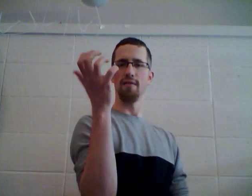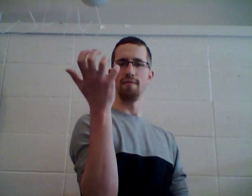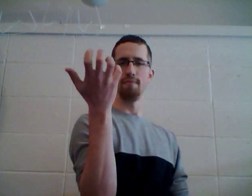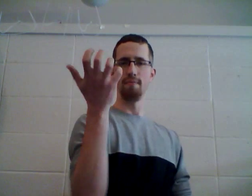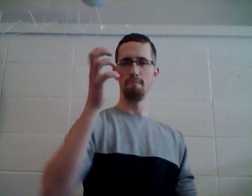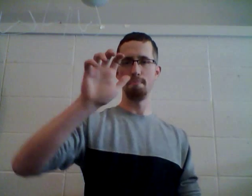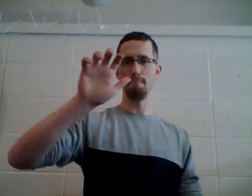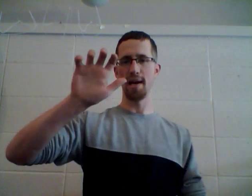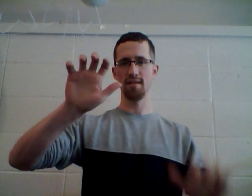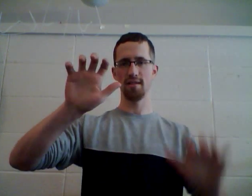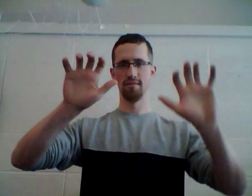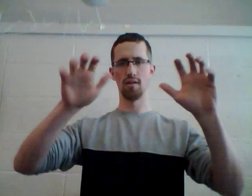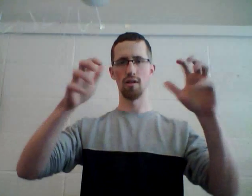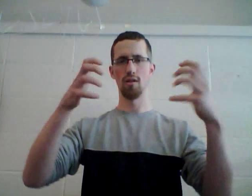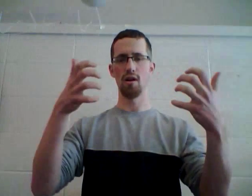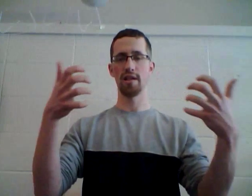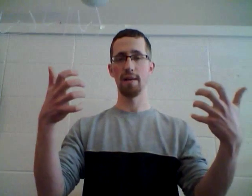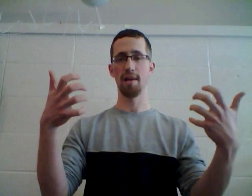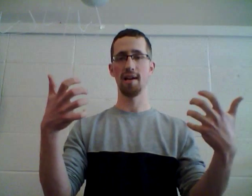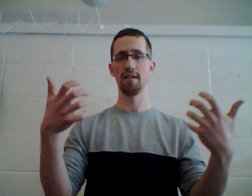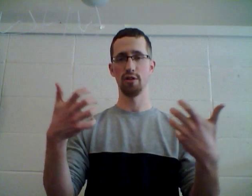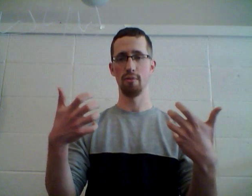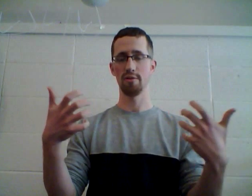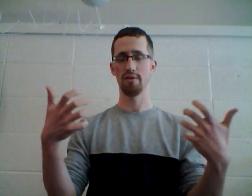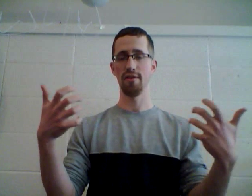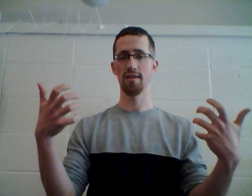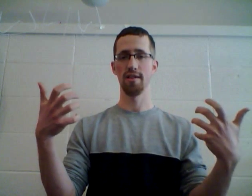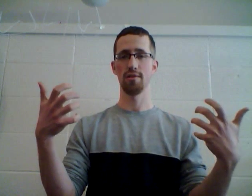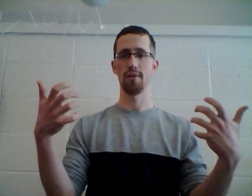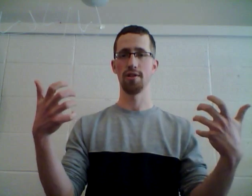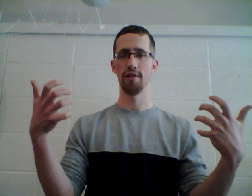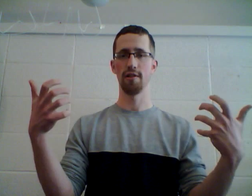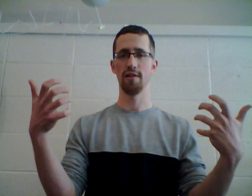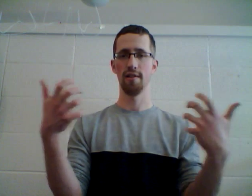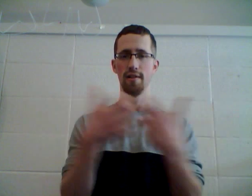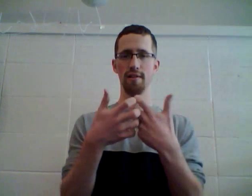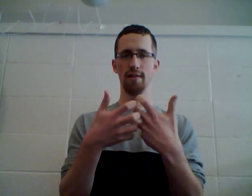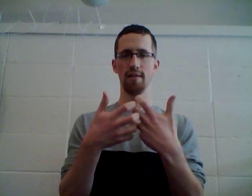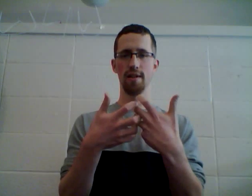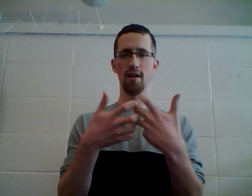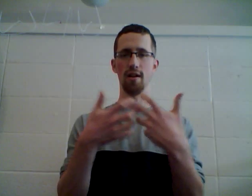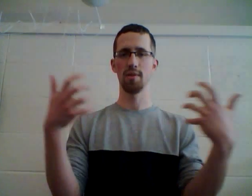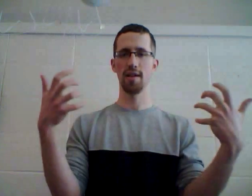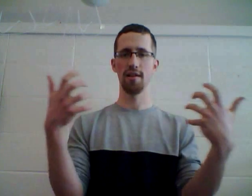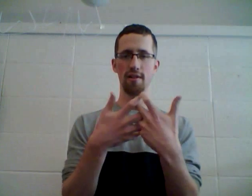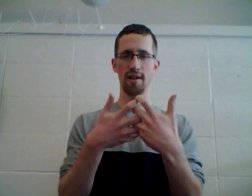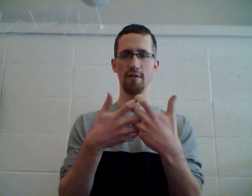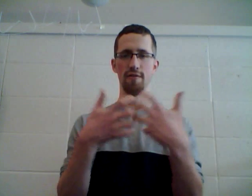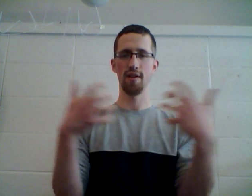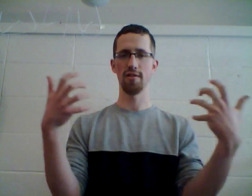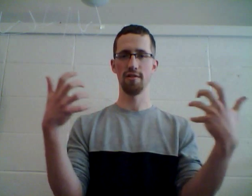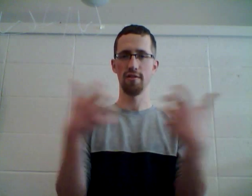of bent claw type hands. Your palms are facing in toward each other. They come together and your fingers